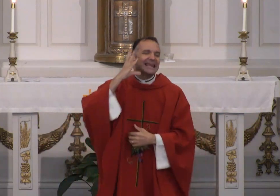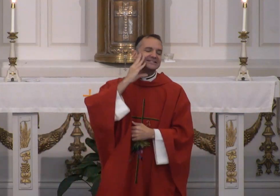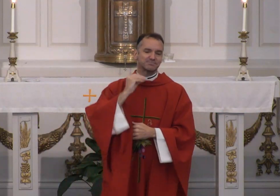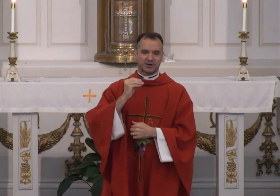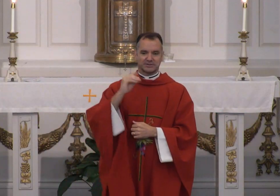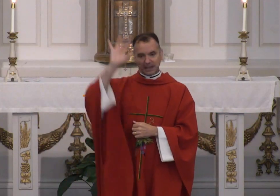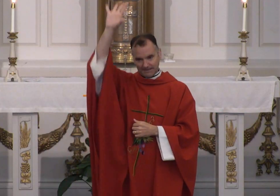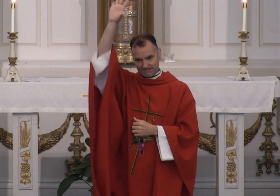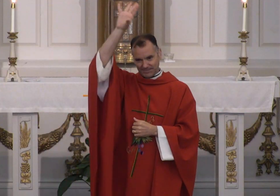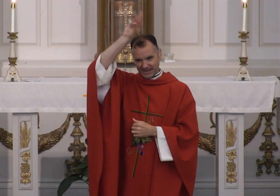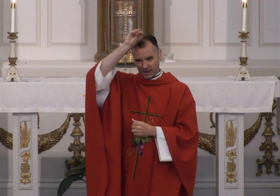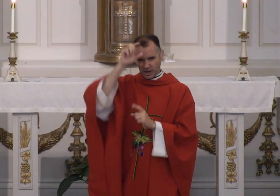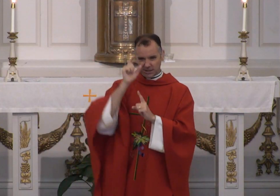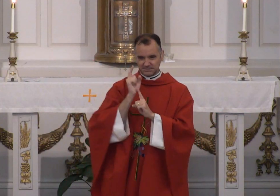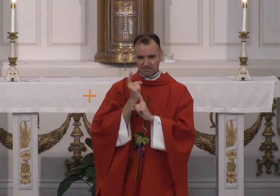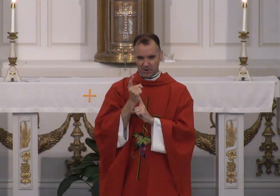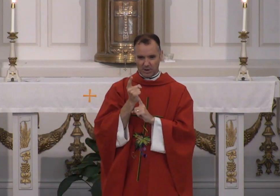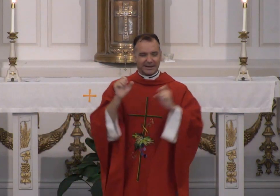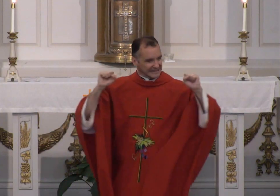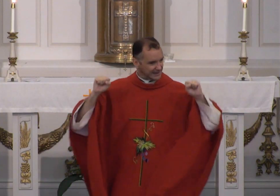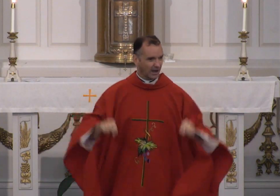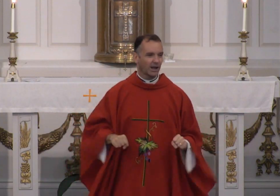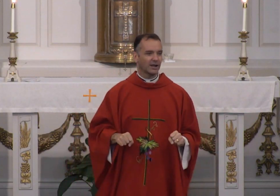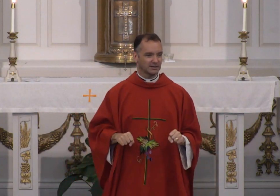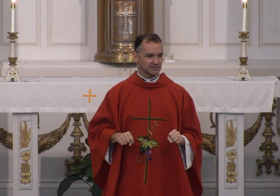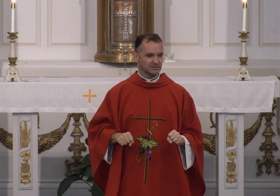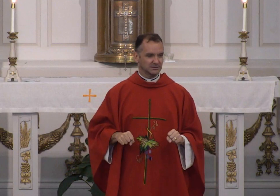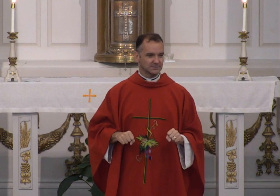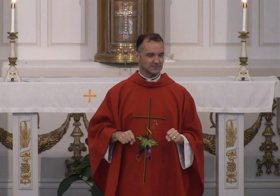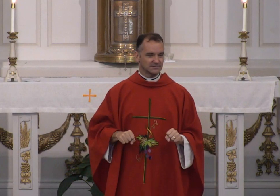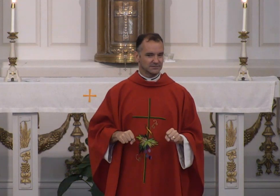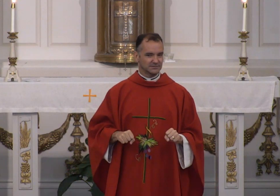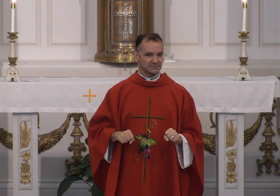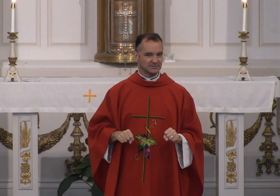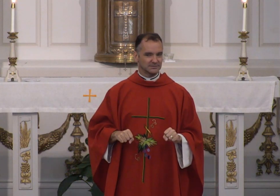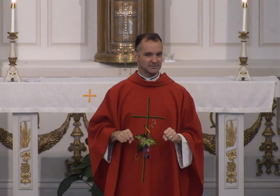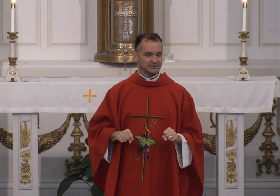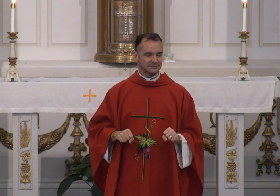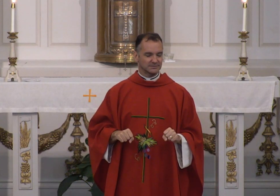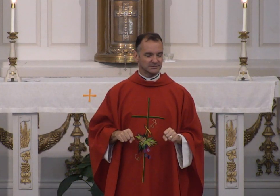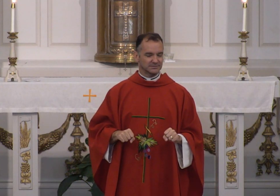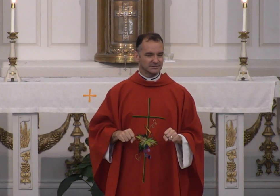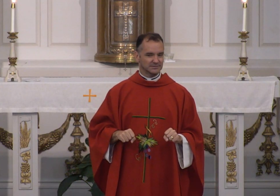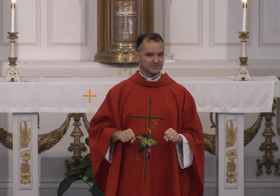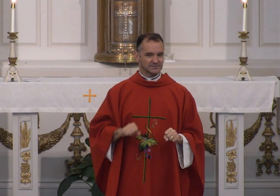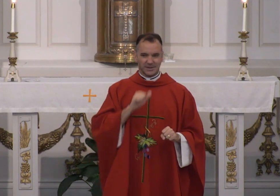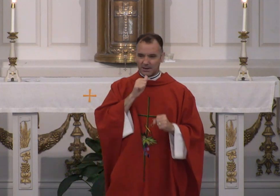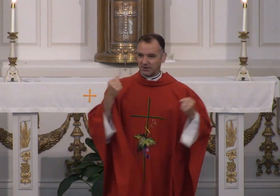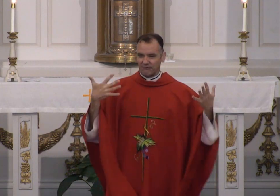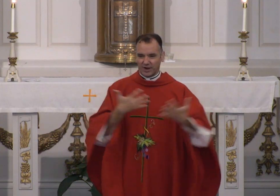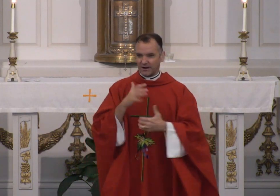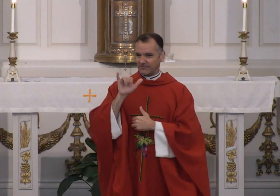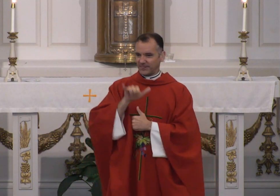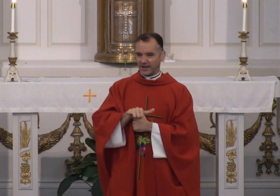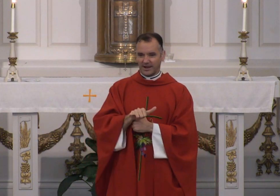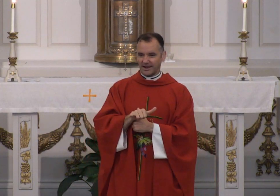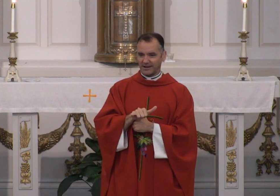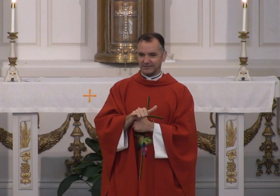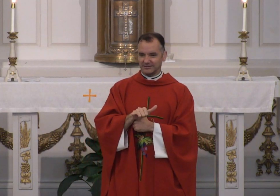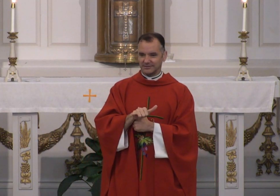And that can be true of anyone here, as we have a Pentecost moment. Each of us can have that kind